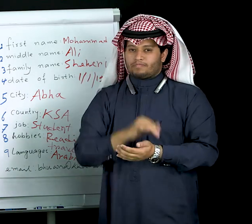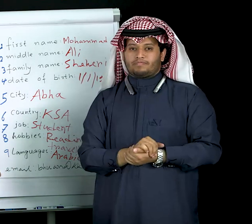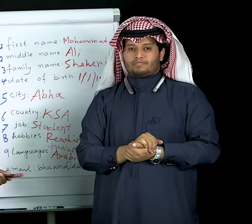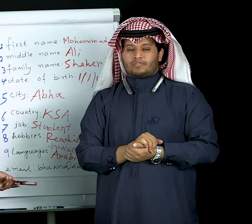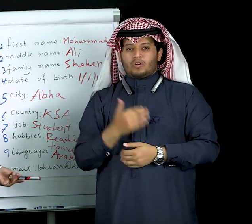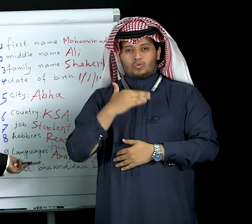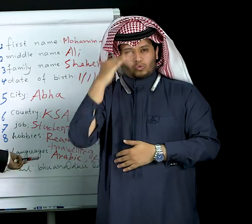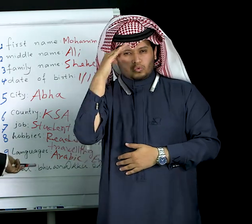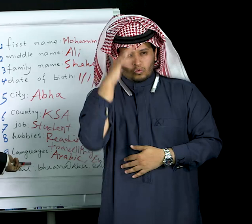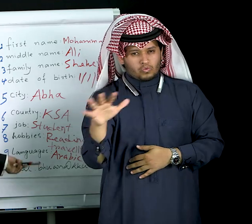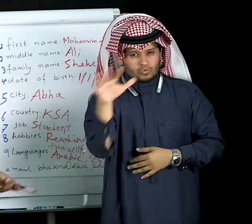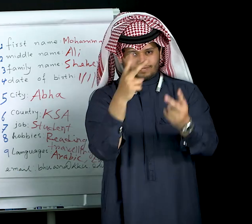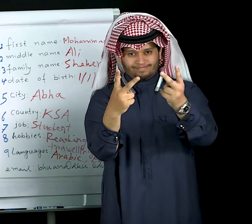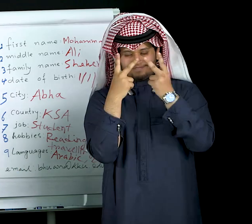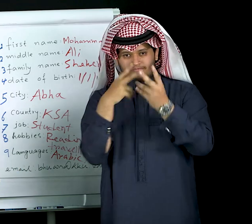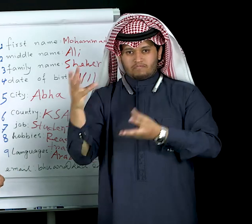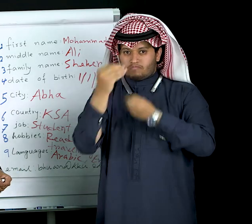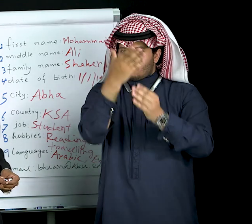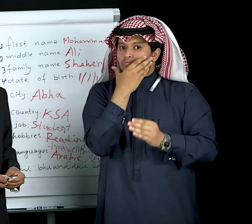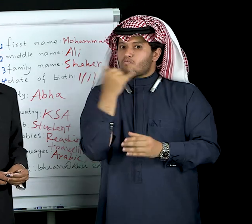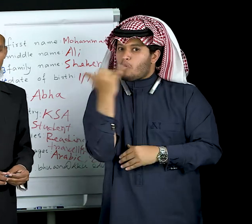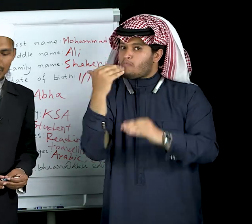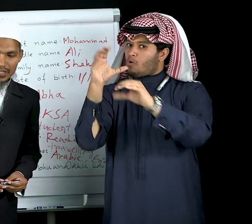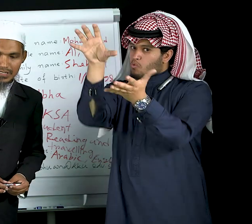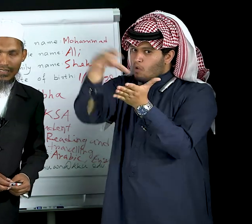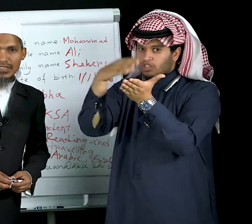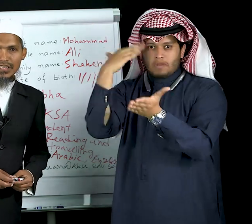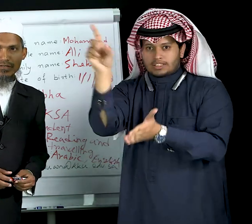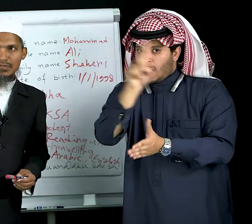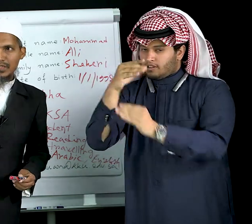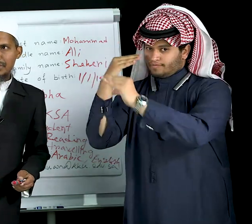can let me know through my email. I will try to answer your questions. Thank you very much.